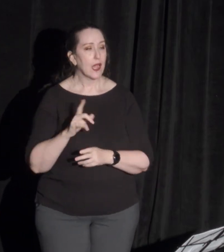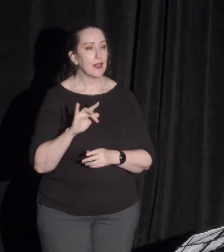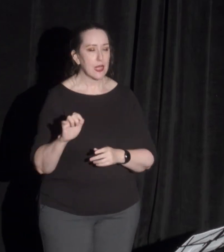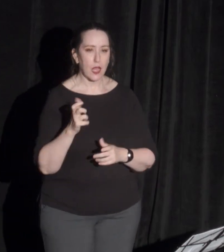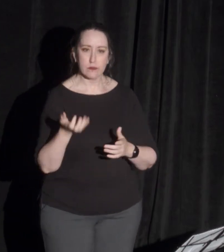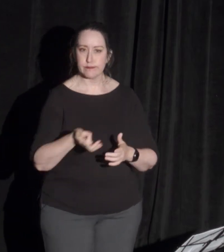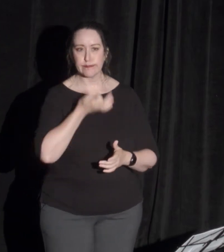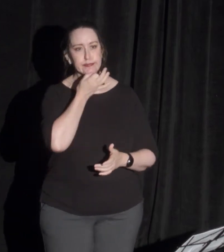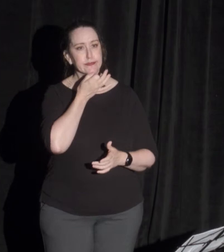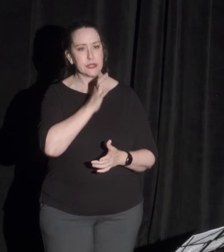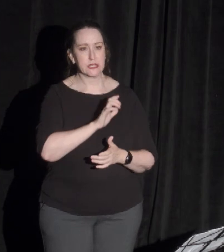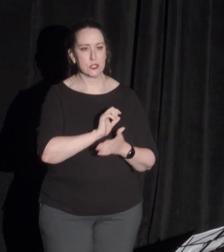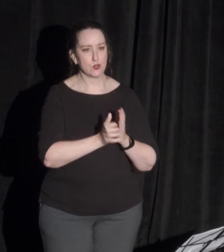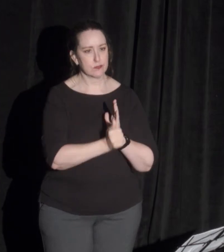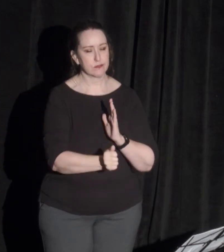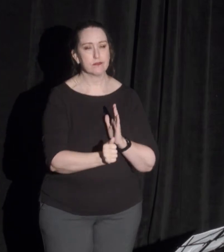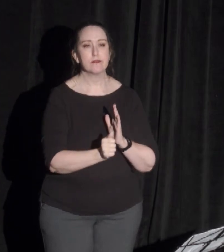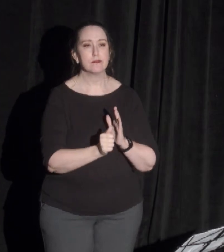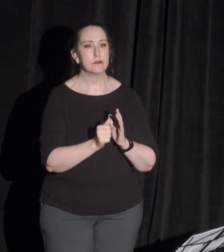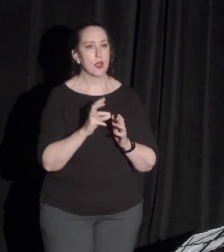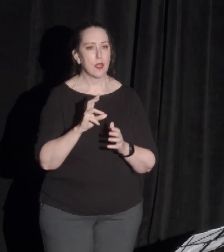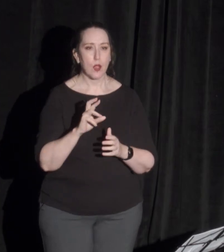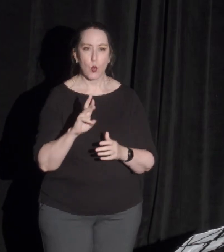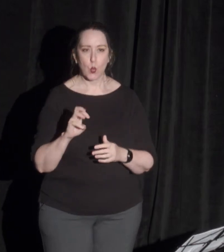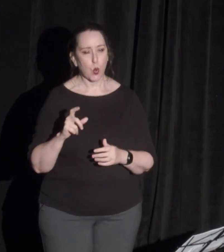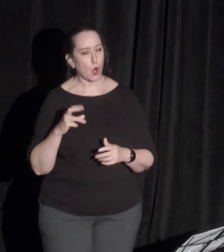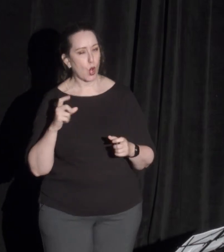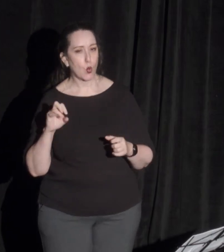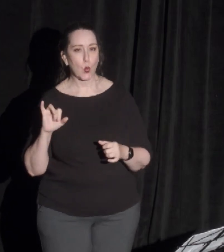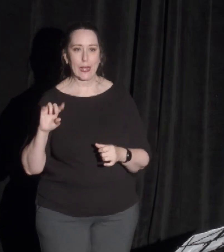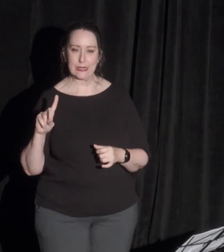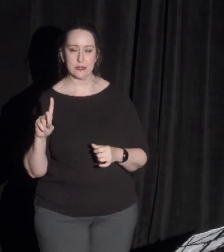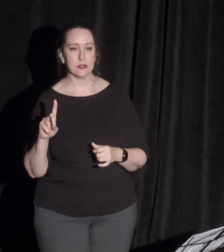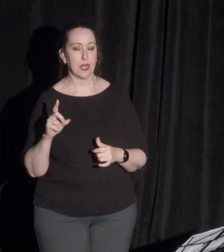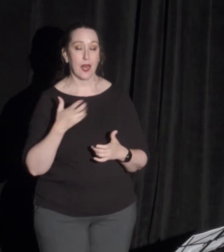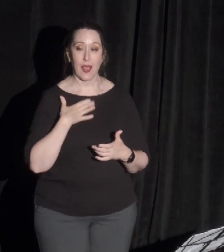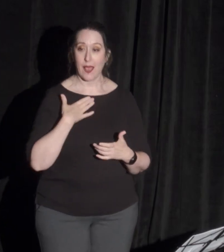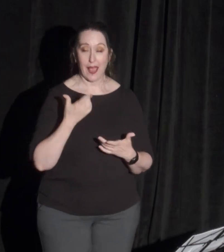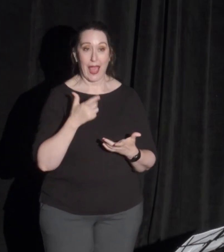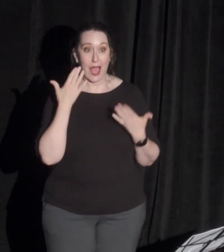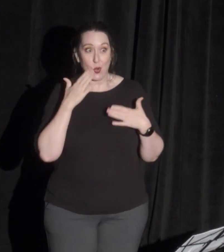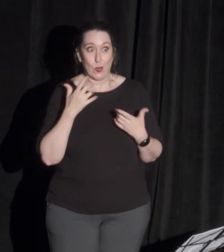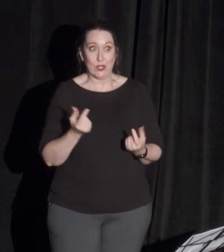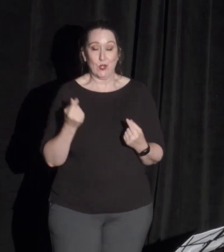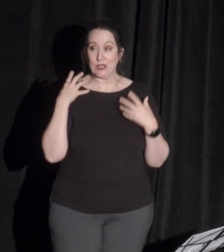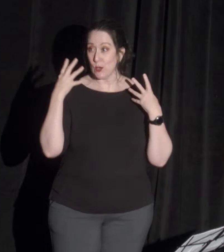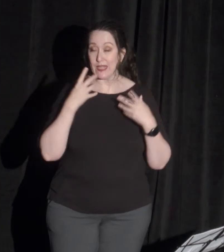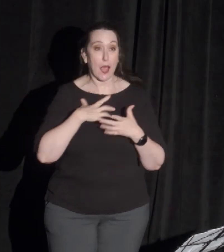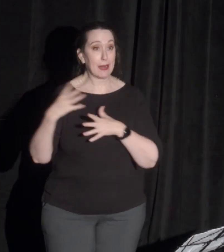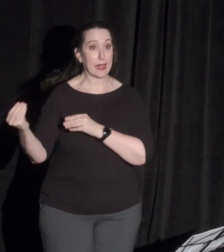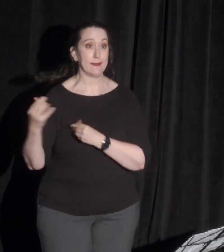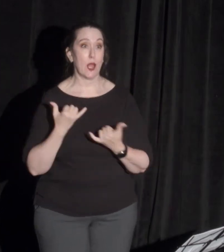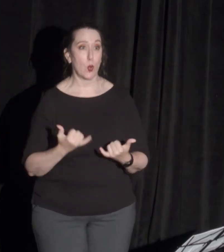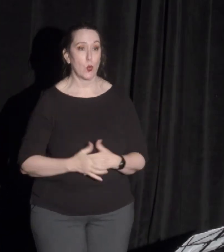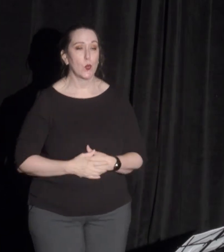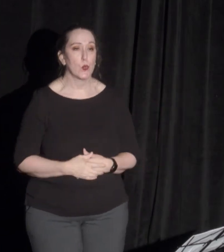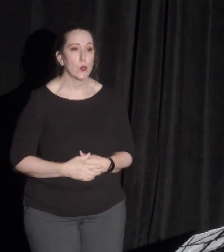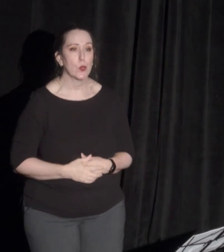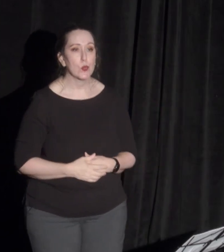craft. He is an absolute whirlwind. I'm happier praising Lee. I don't know what to do. I'm gonna leave now. But thank